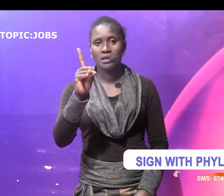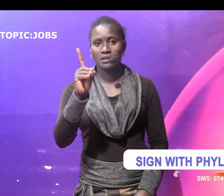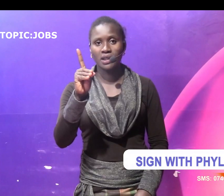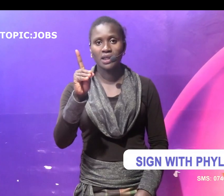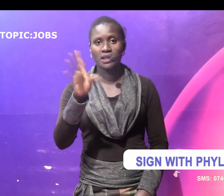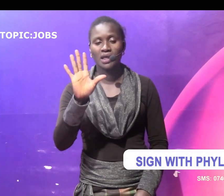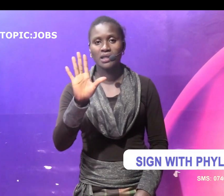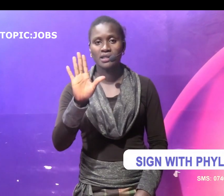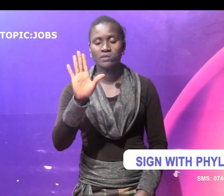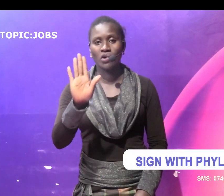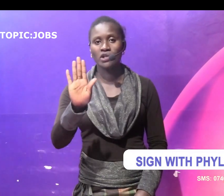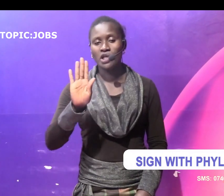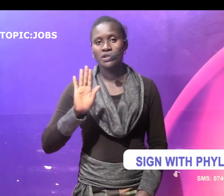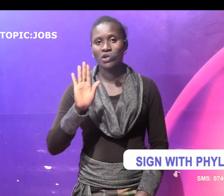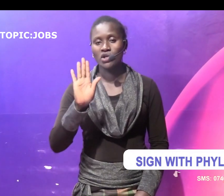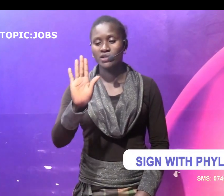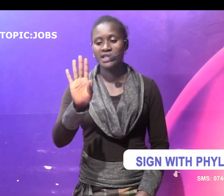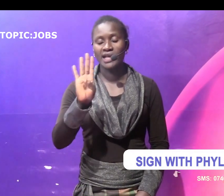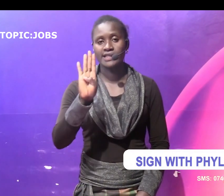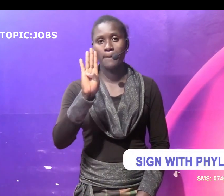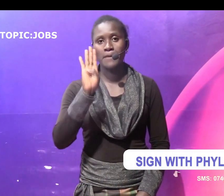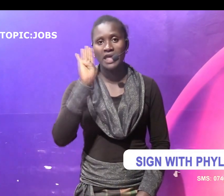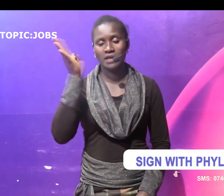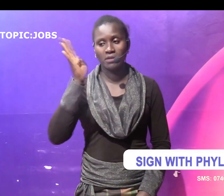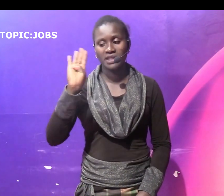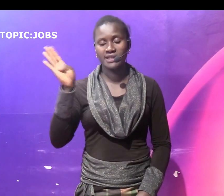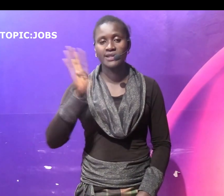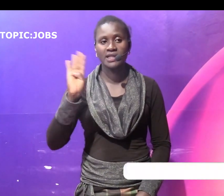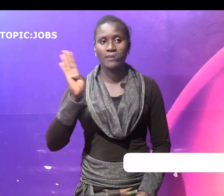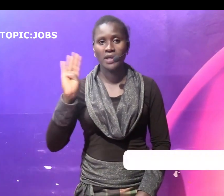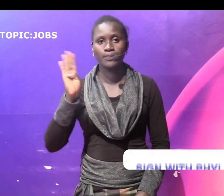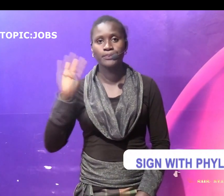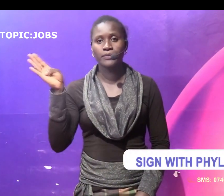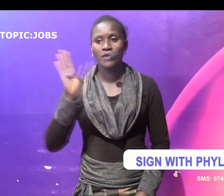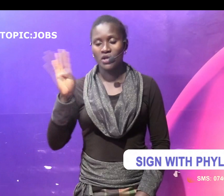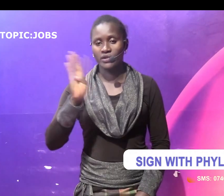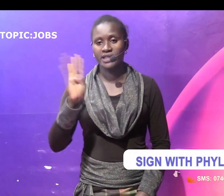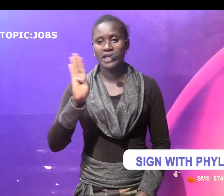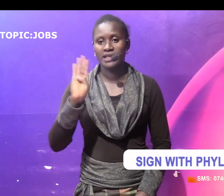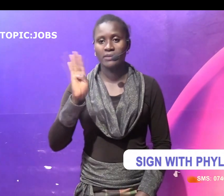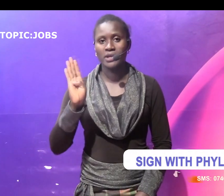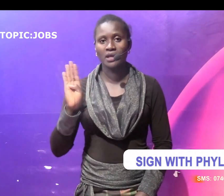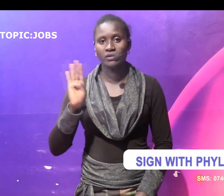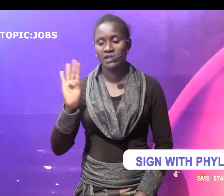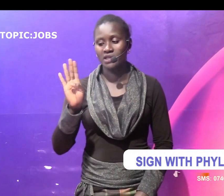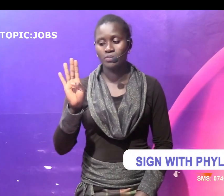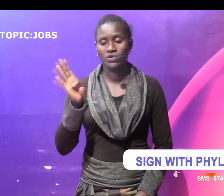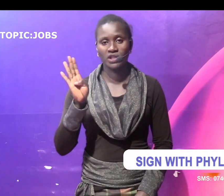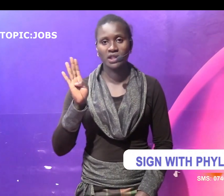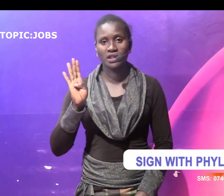B-O-R-D. This is board. So using a letter B, remember this is letter B. Using a letter B, we'll just push it